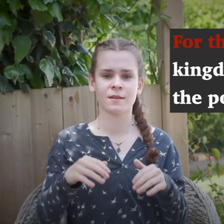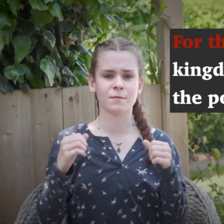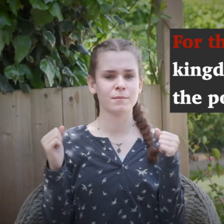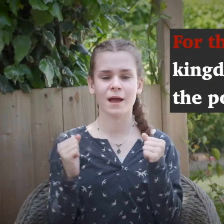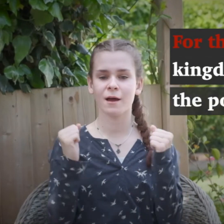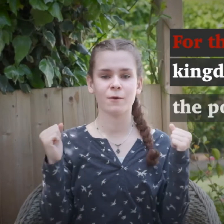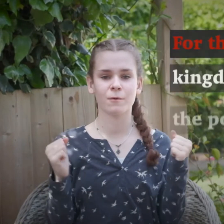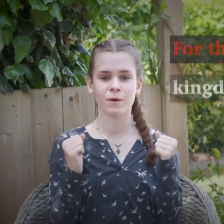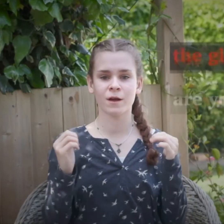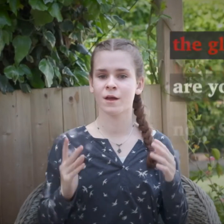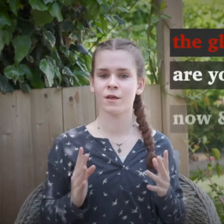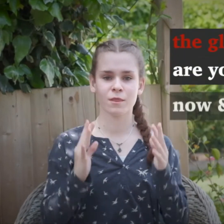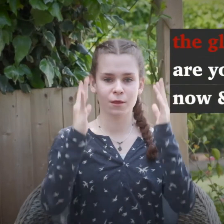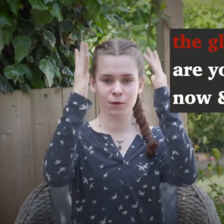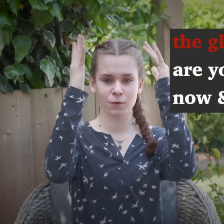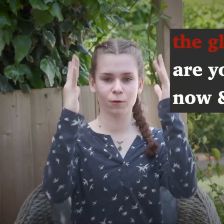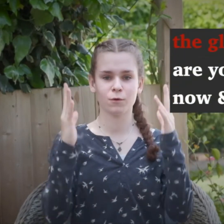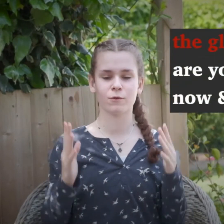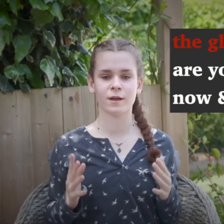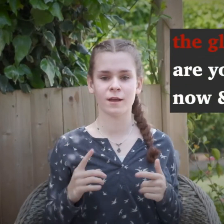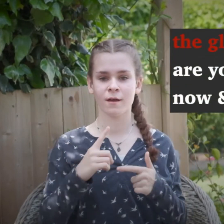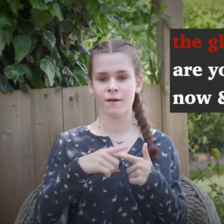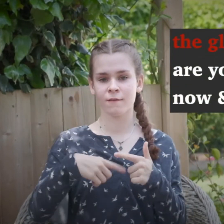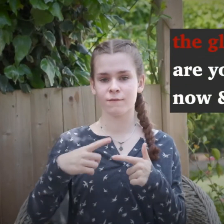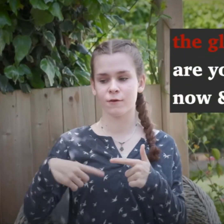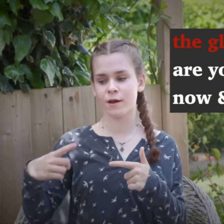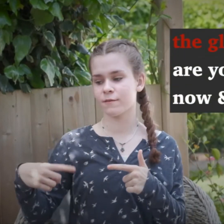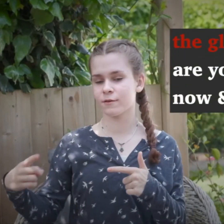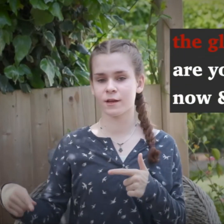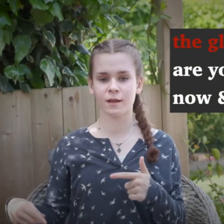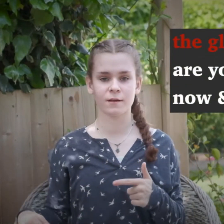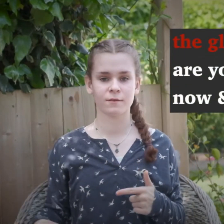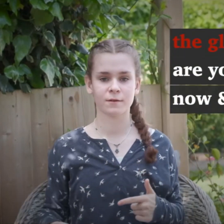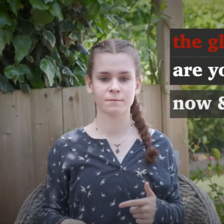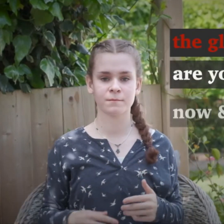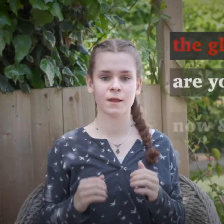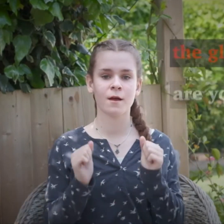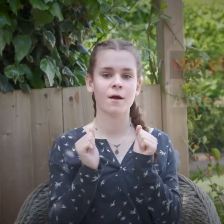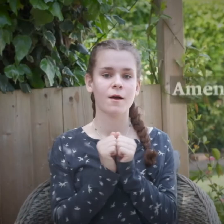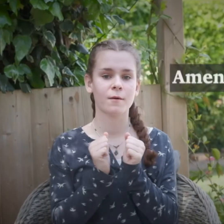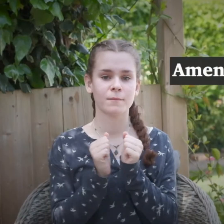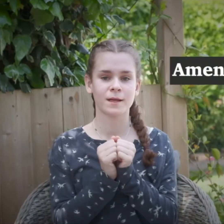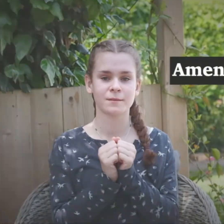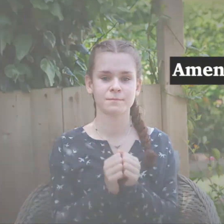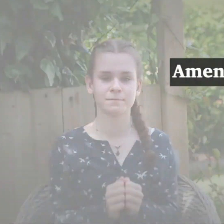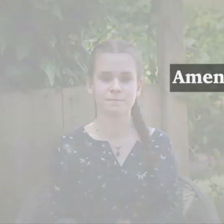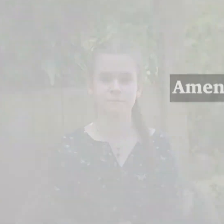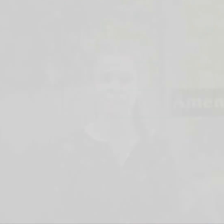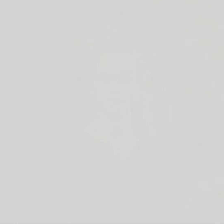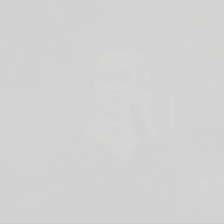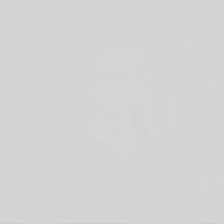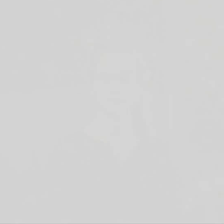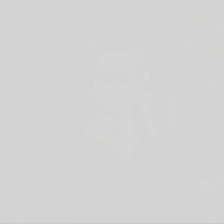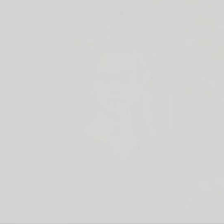power, the glory are yours, now and forever. Amen.